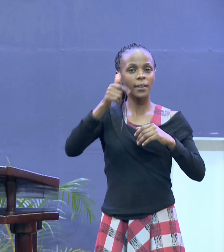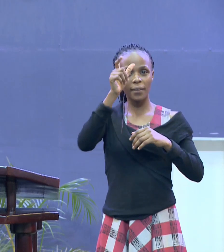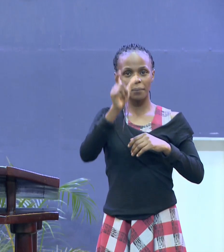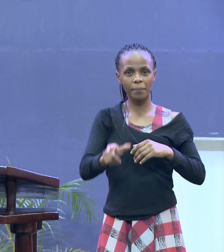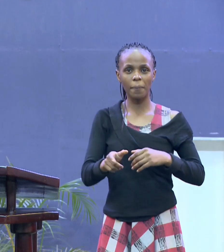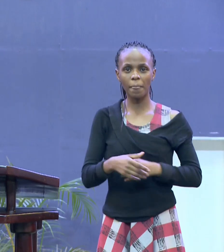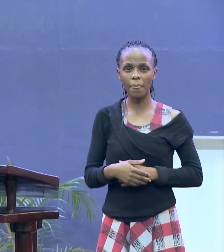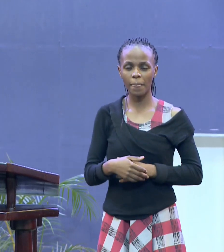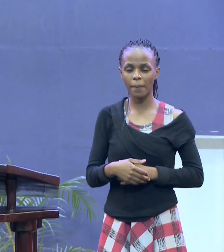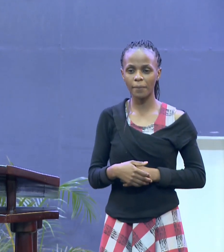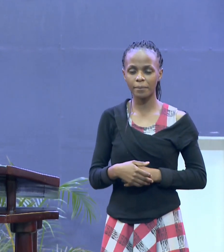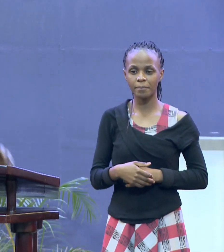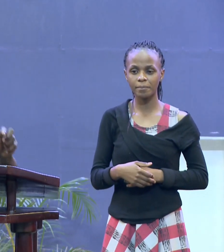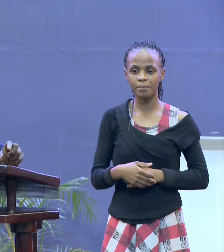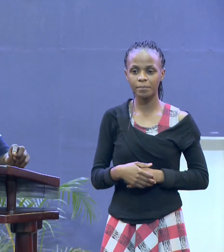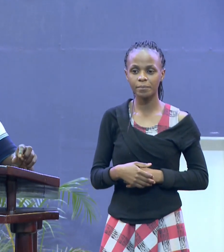other than another person.